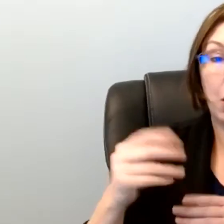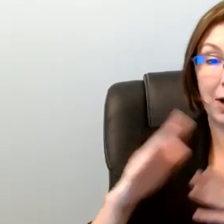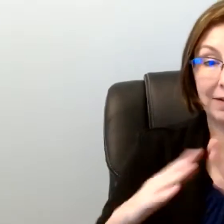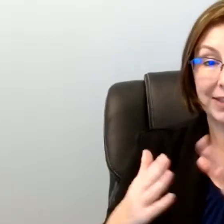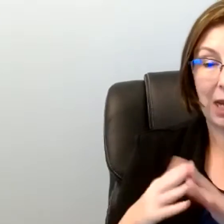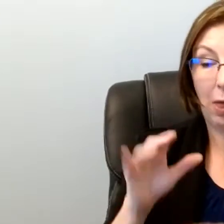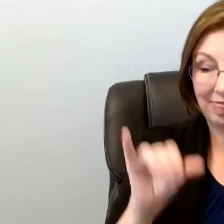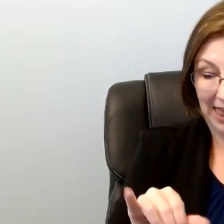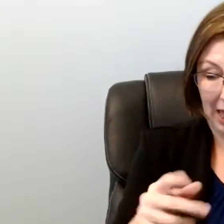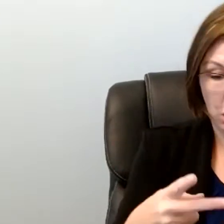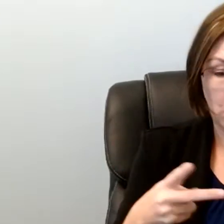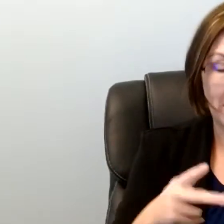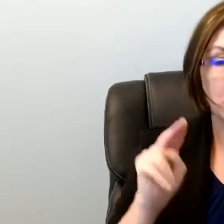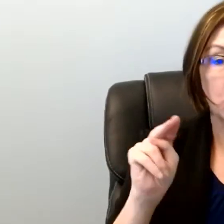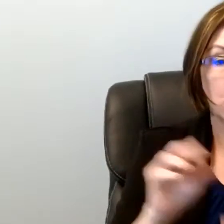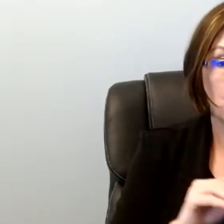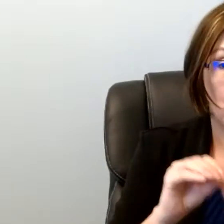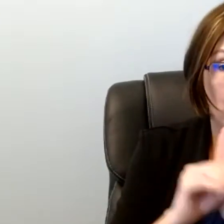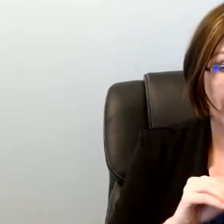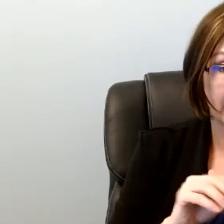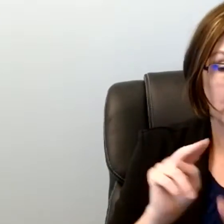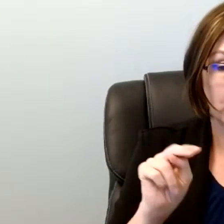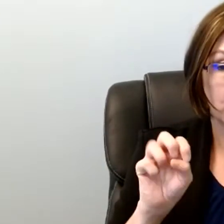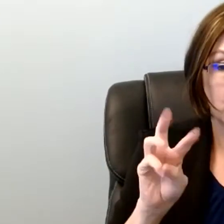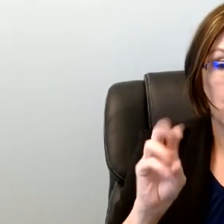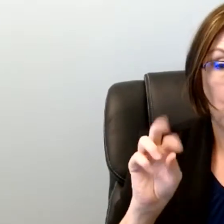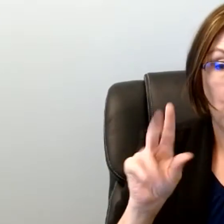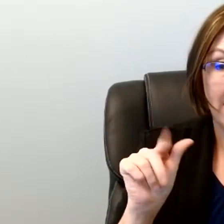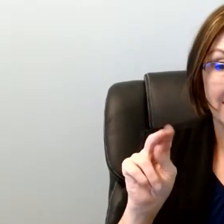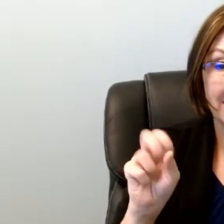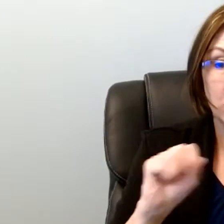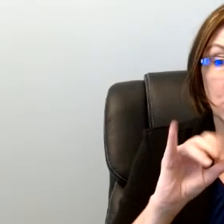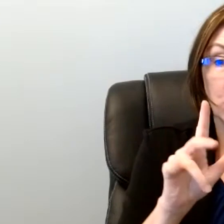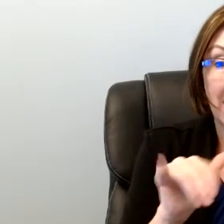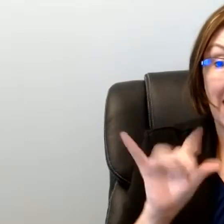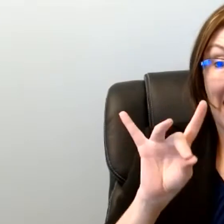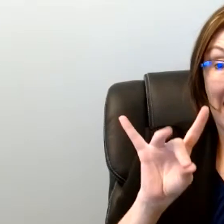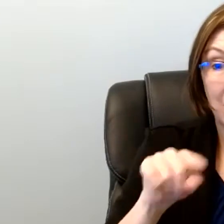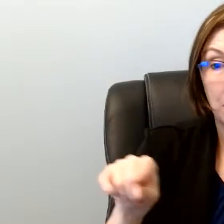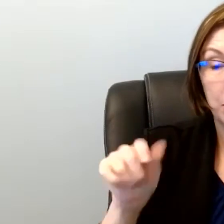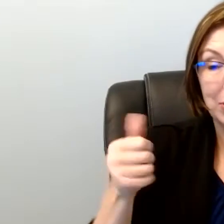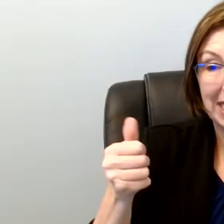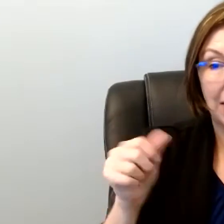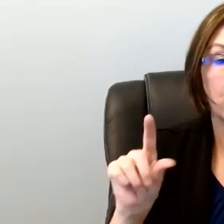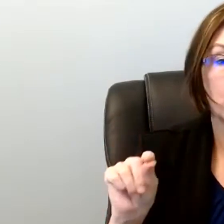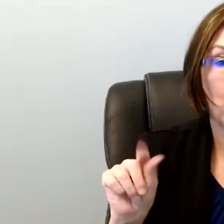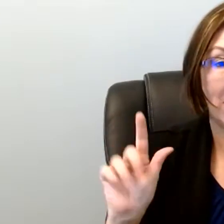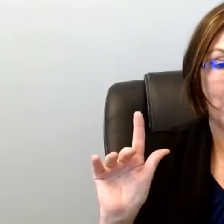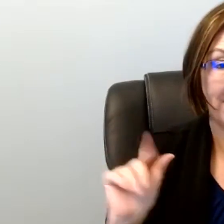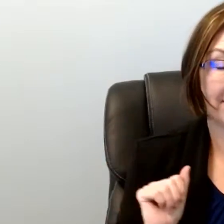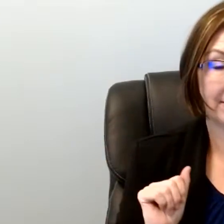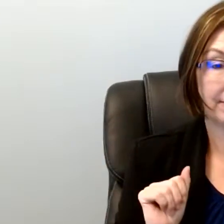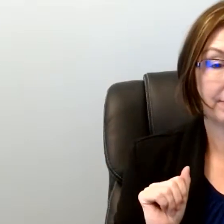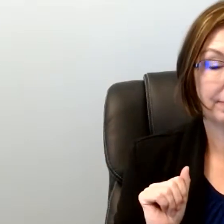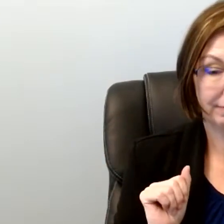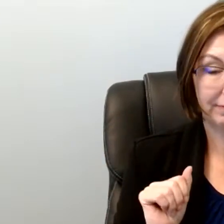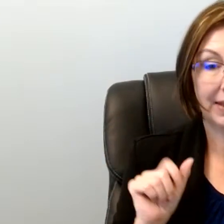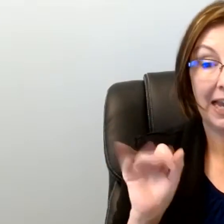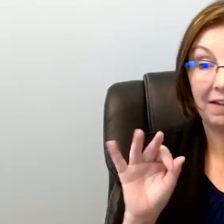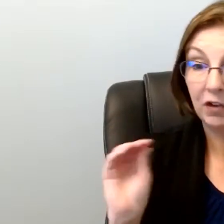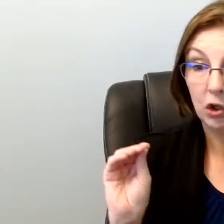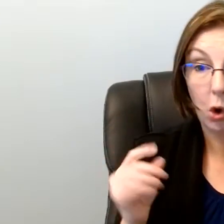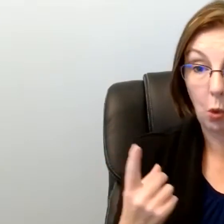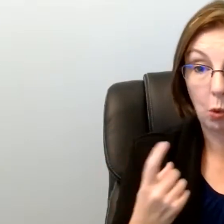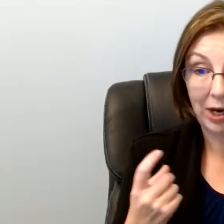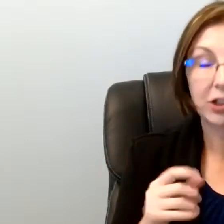New Orleans on July 8th through 10th, 2025. If there are no questions, that